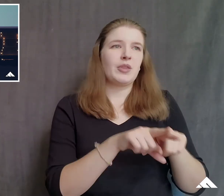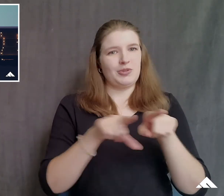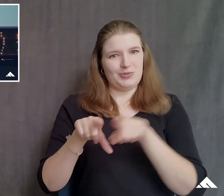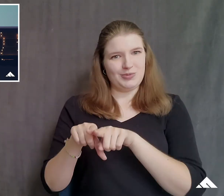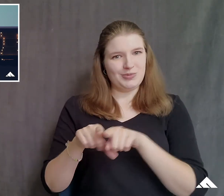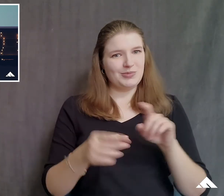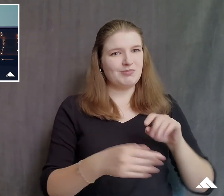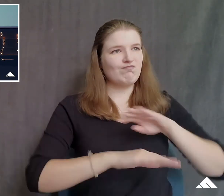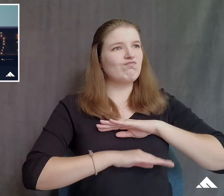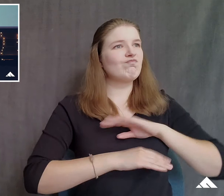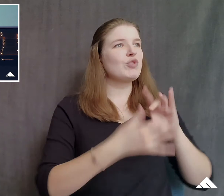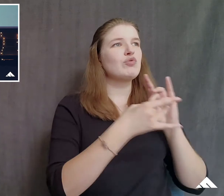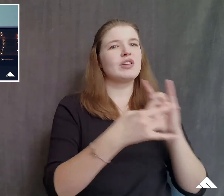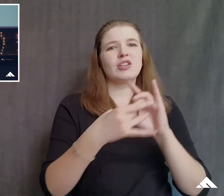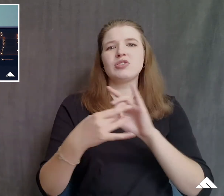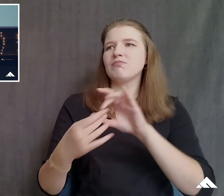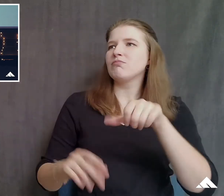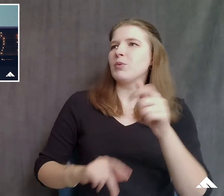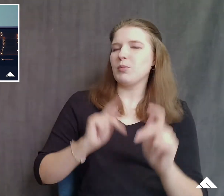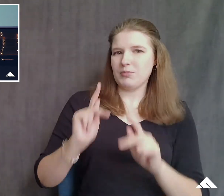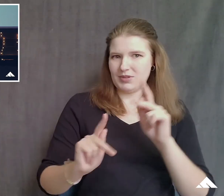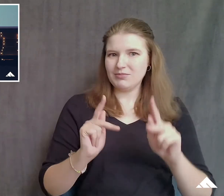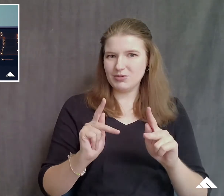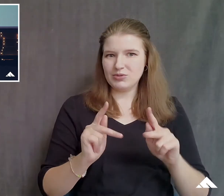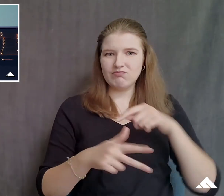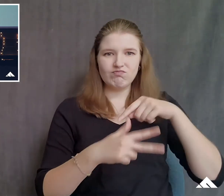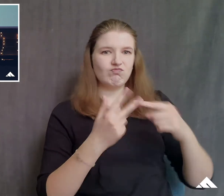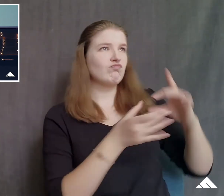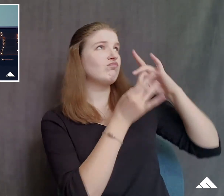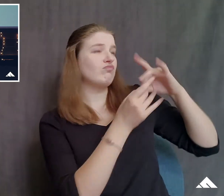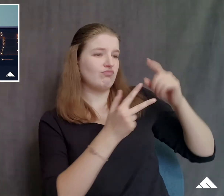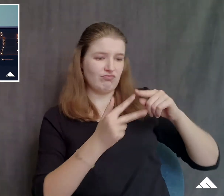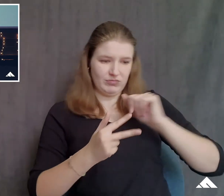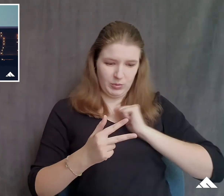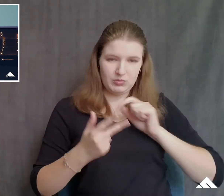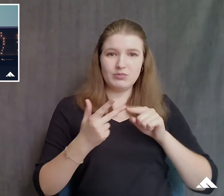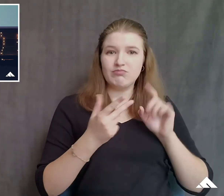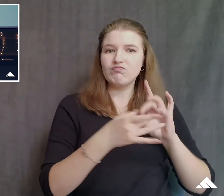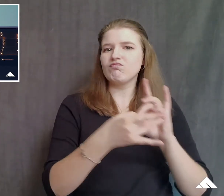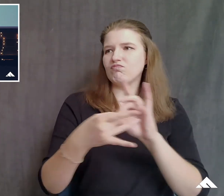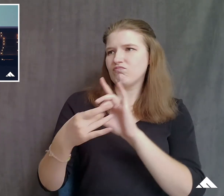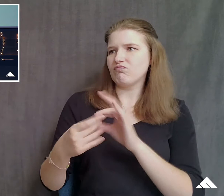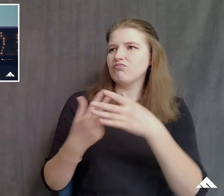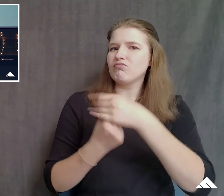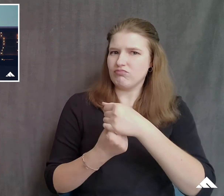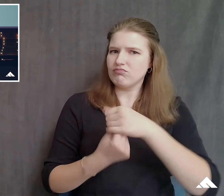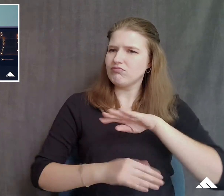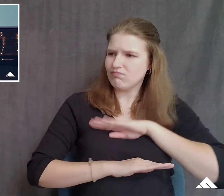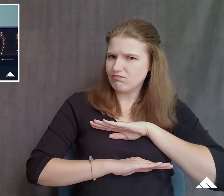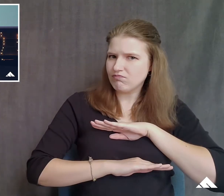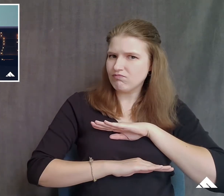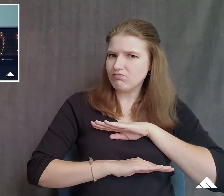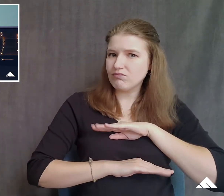peace with other people, with being at peace with the folks that we're in relationship with. And when we're at peace,